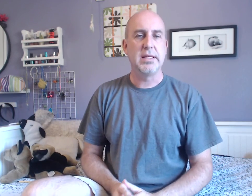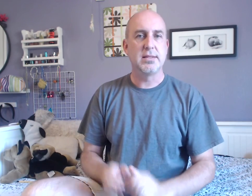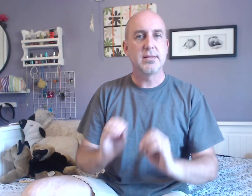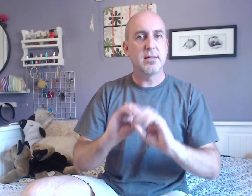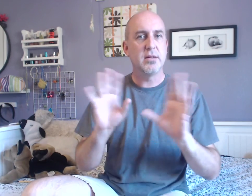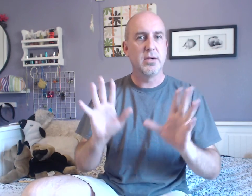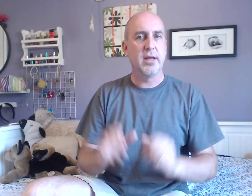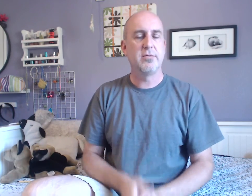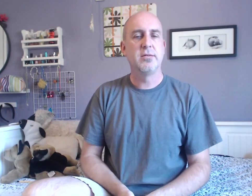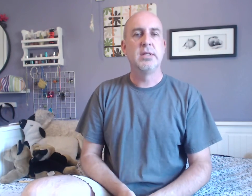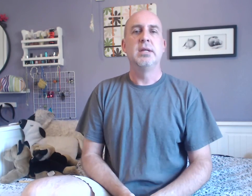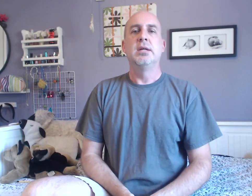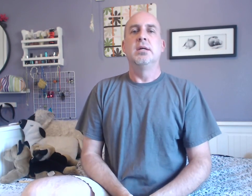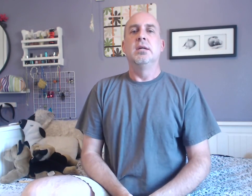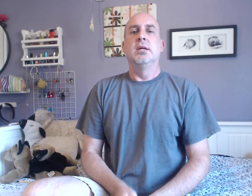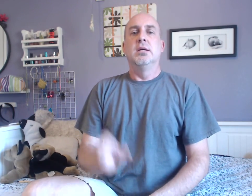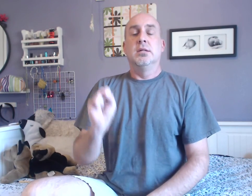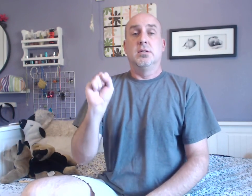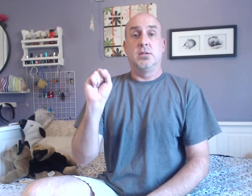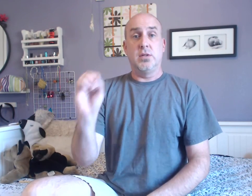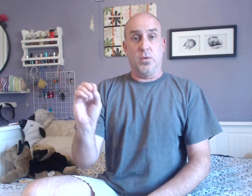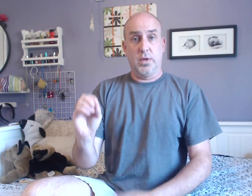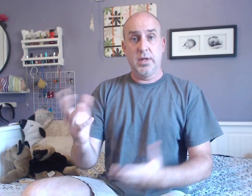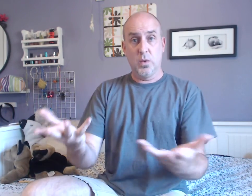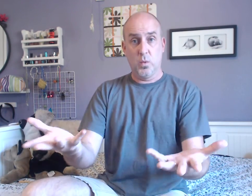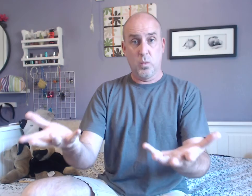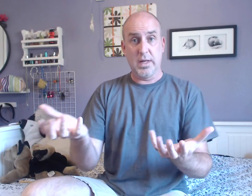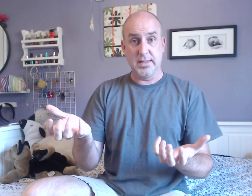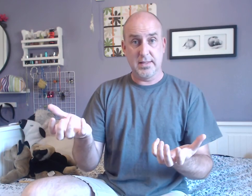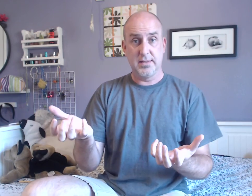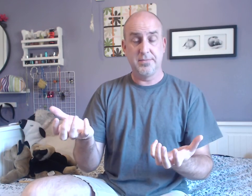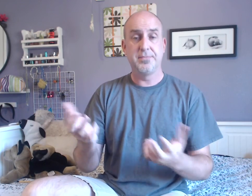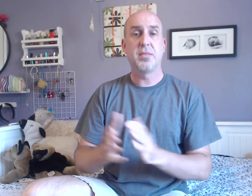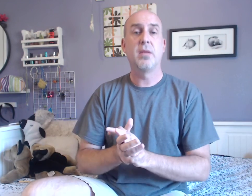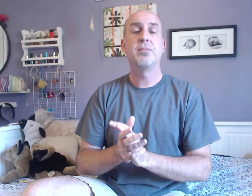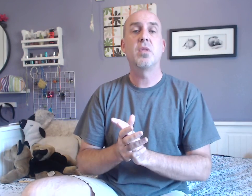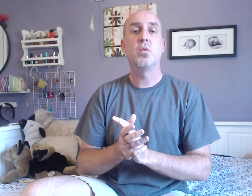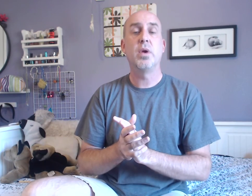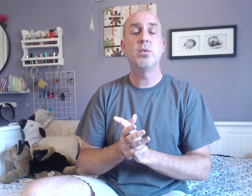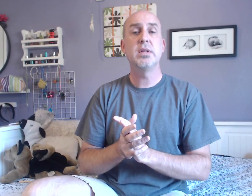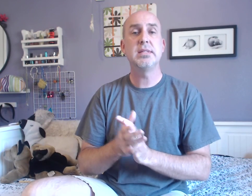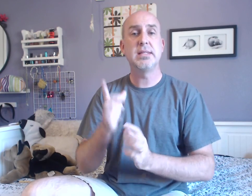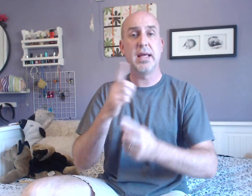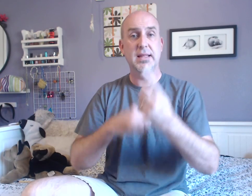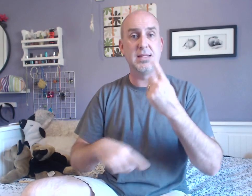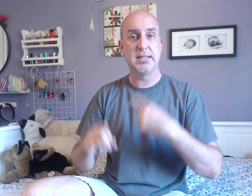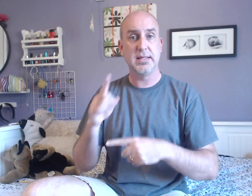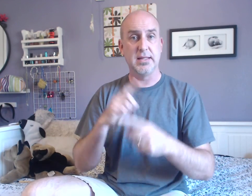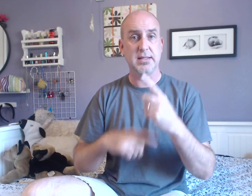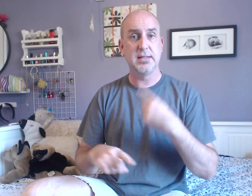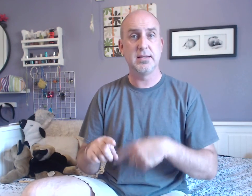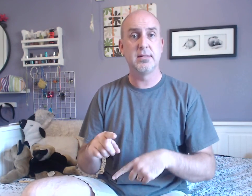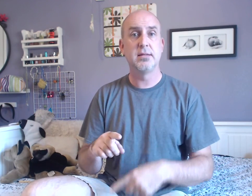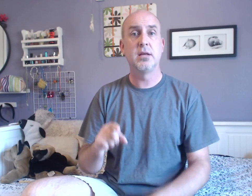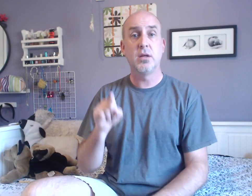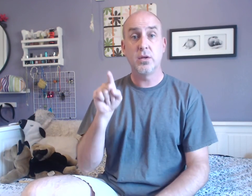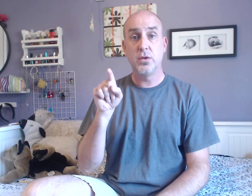it's clear enough. So, want. The way we're going to sign this is